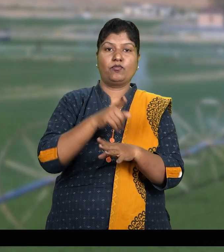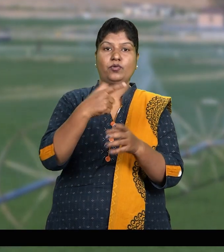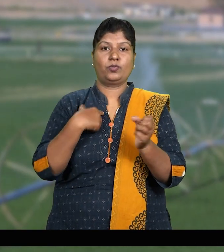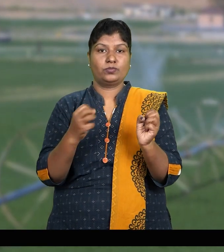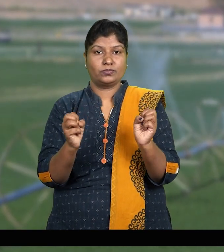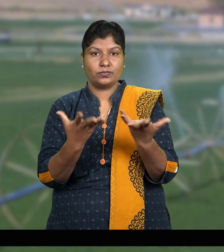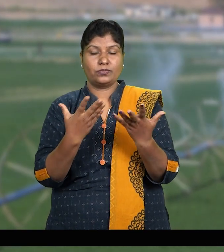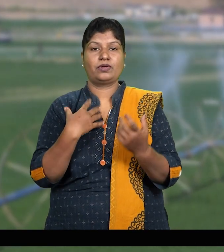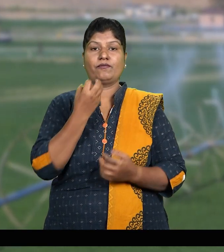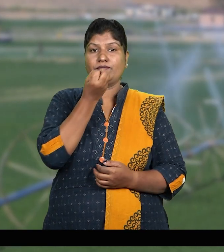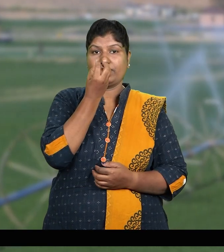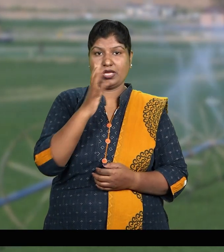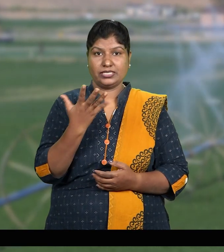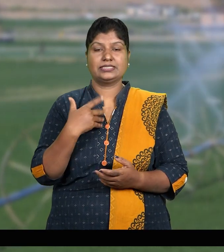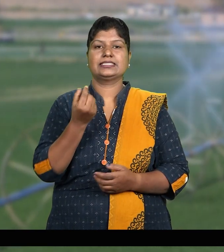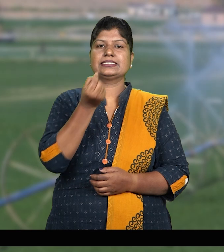seeds.